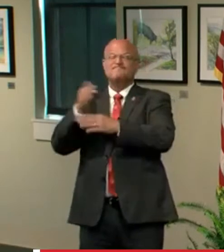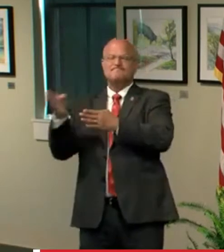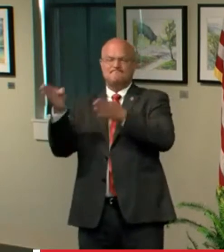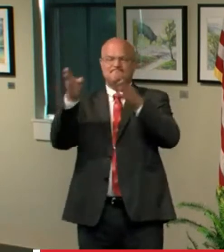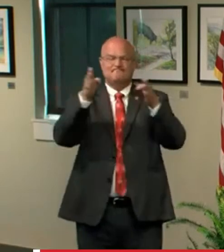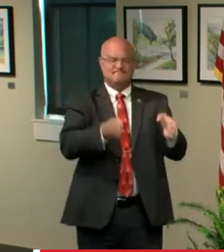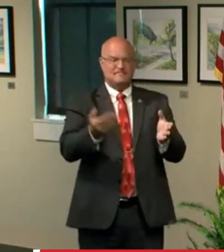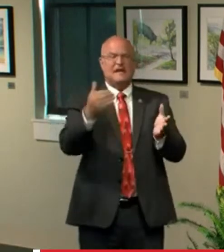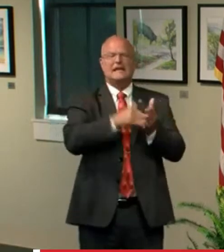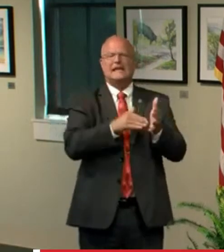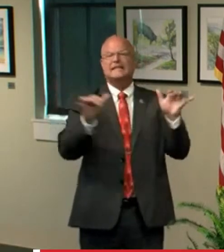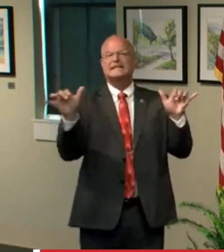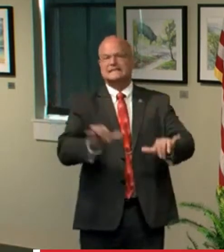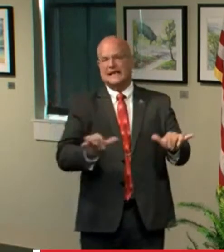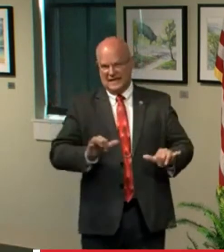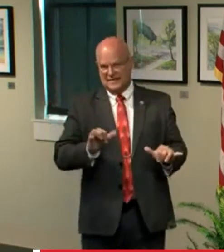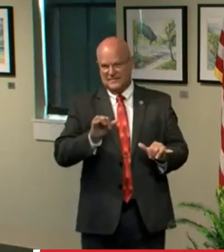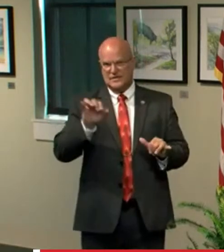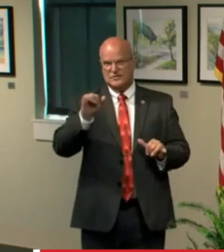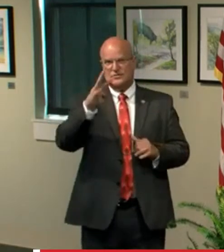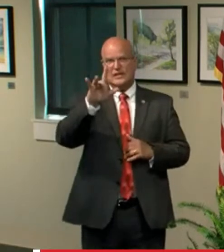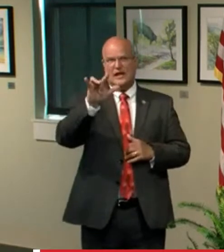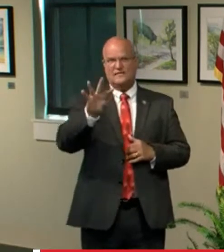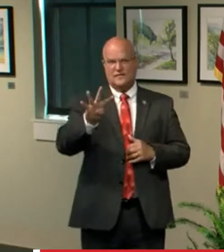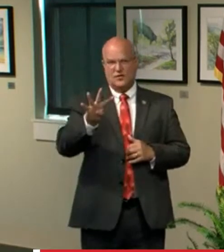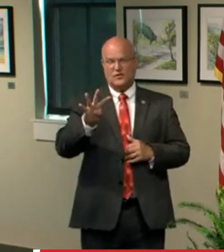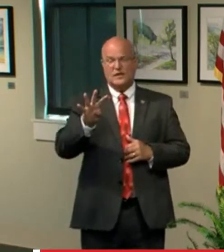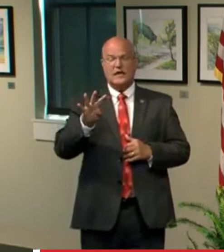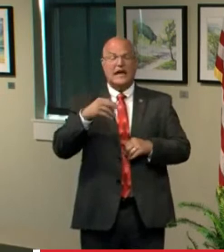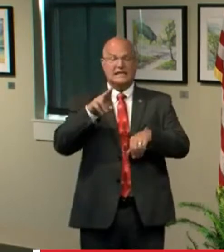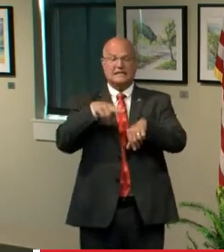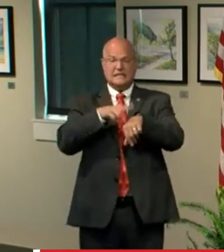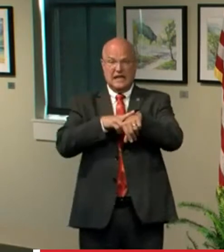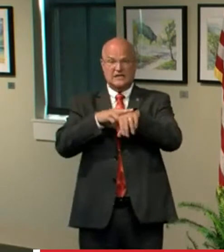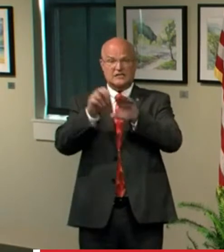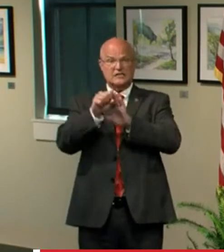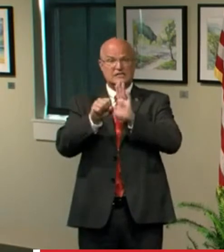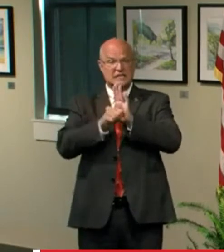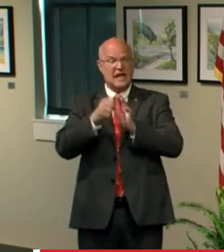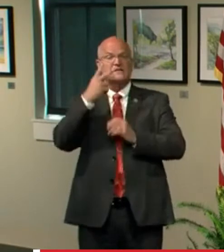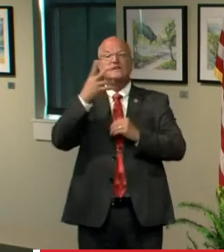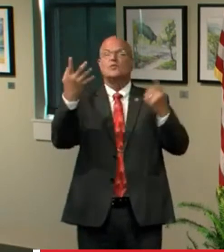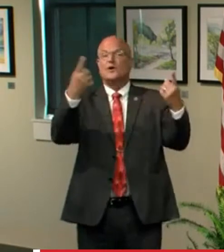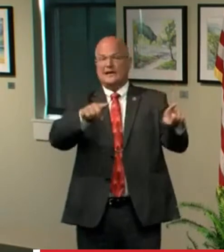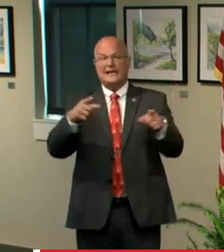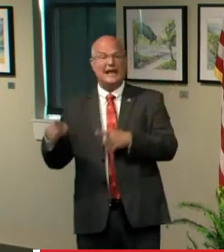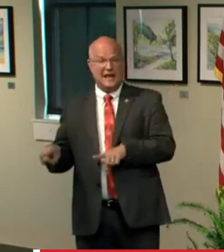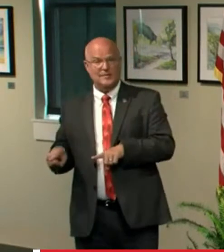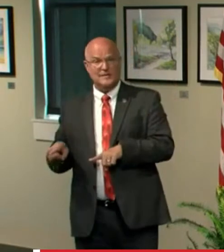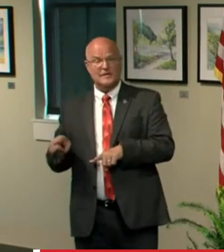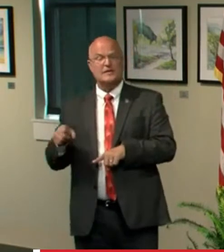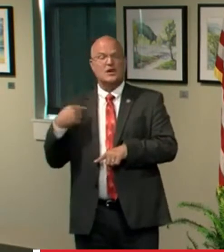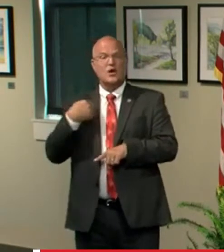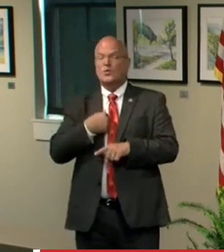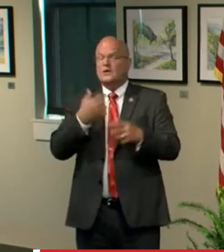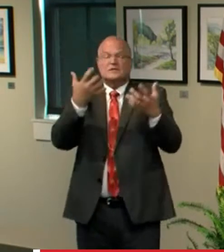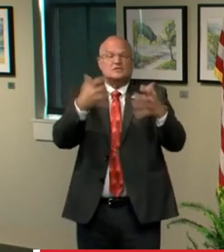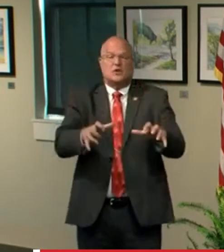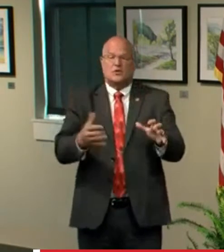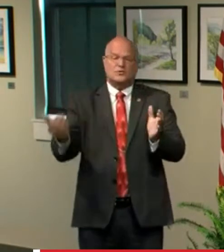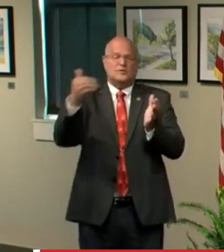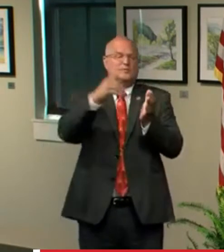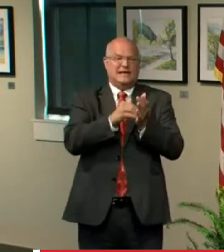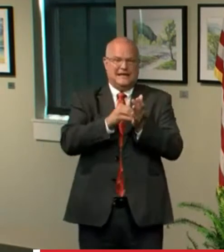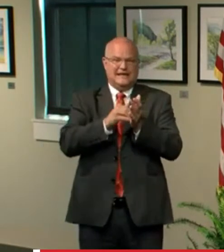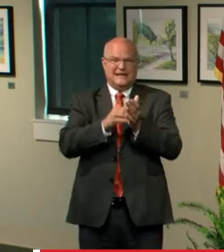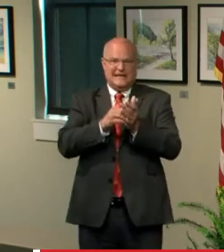thing. I think we collectively, as a nation, as a state, have seen what can happen, and we don't want that to